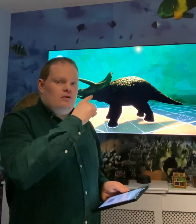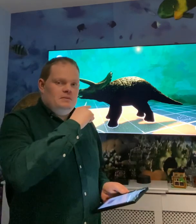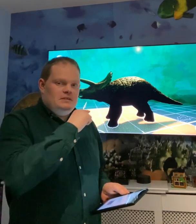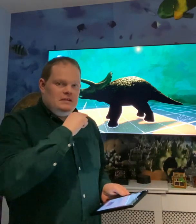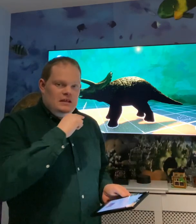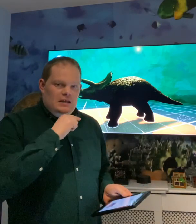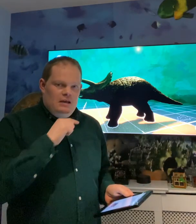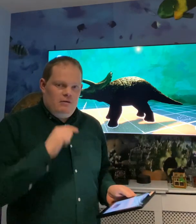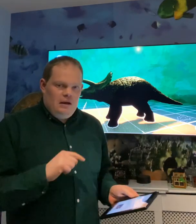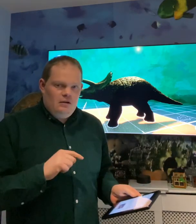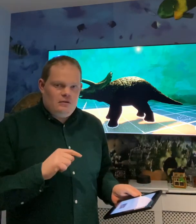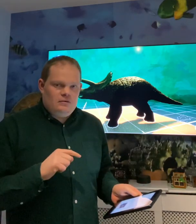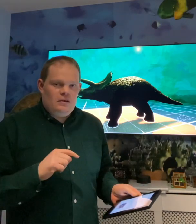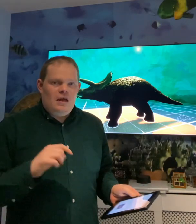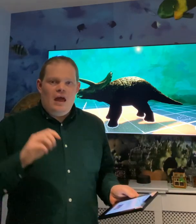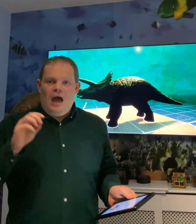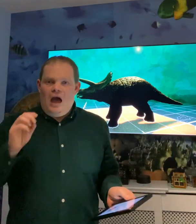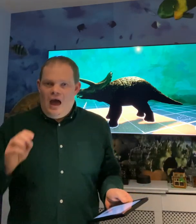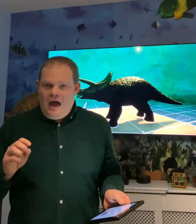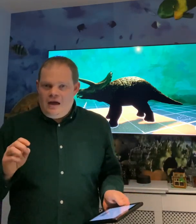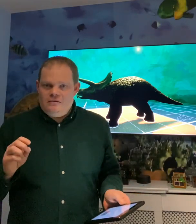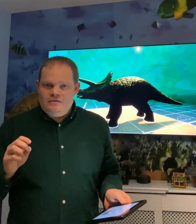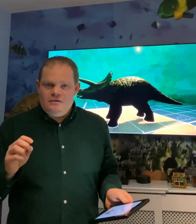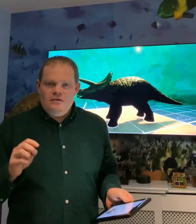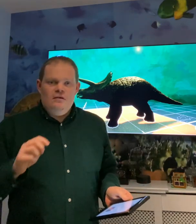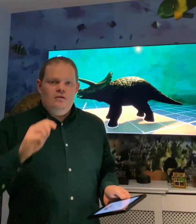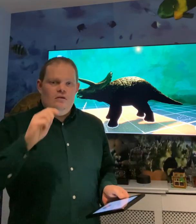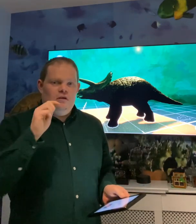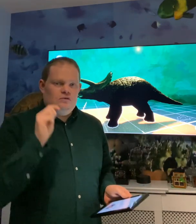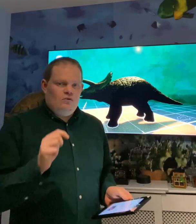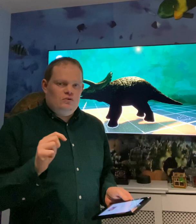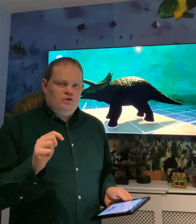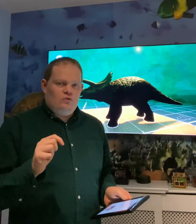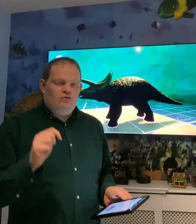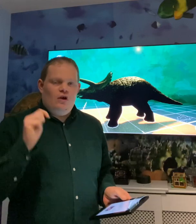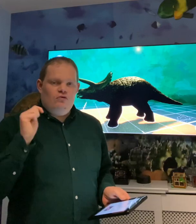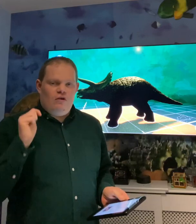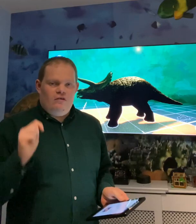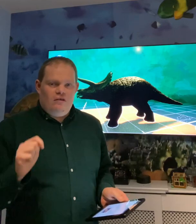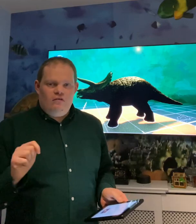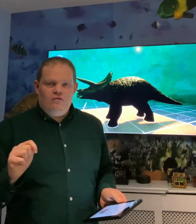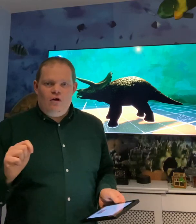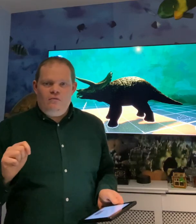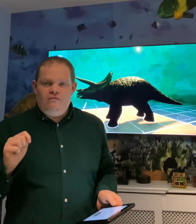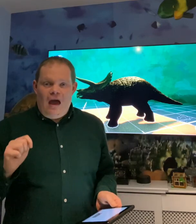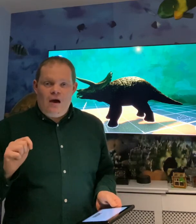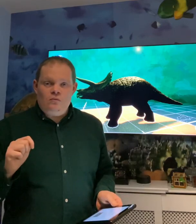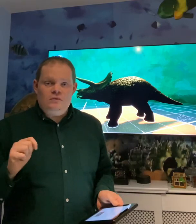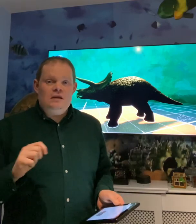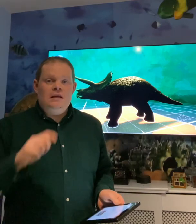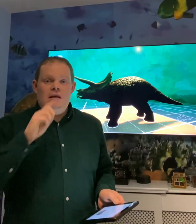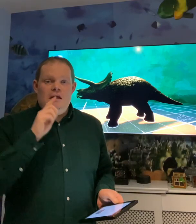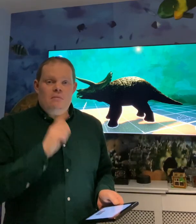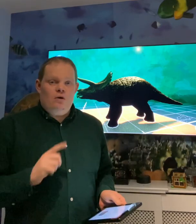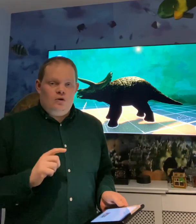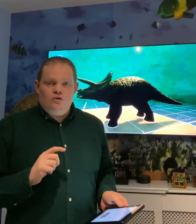triceratops here in England, and there's also triceratops found in America